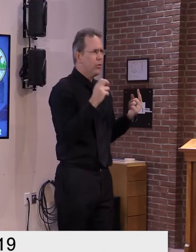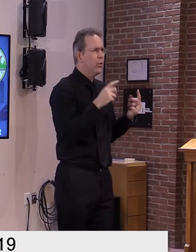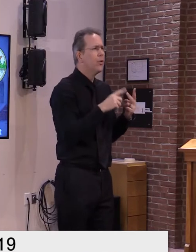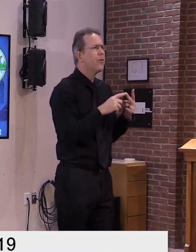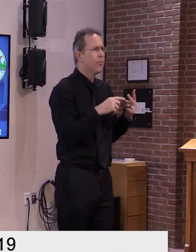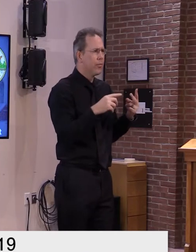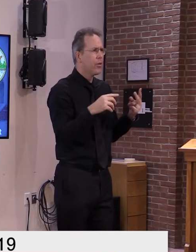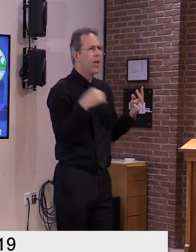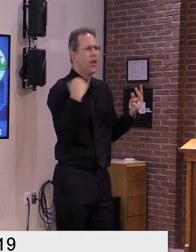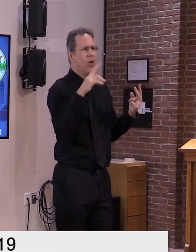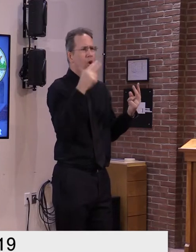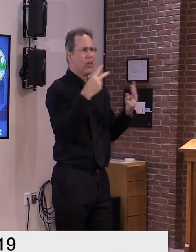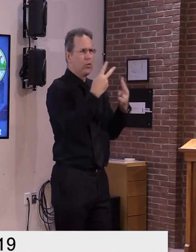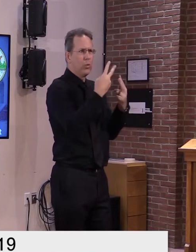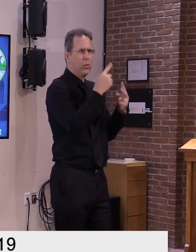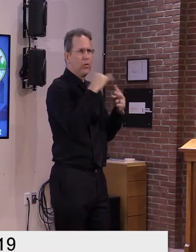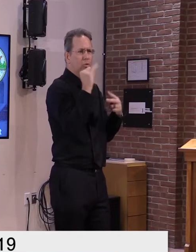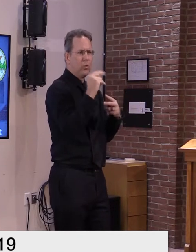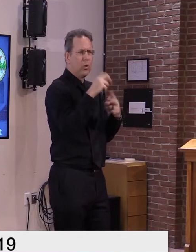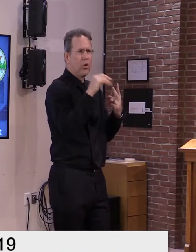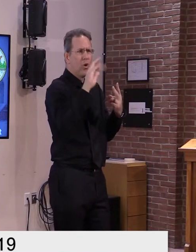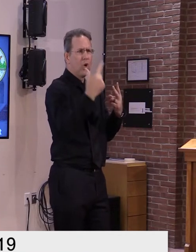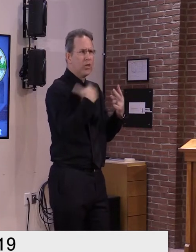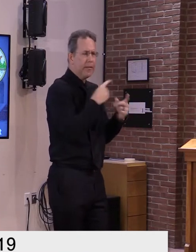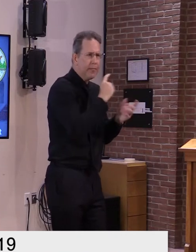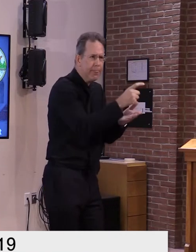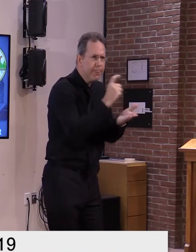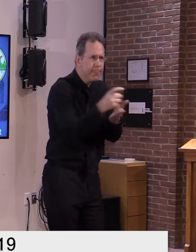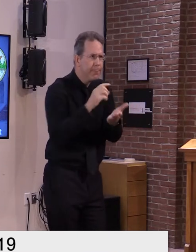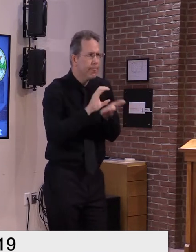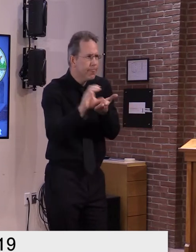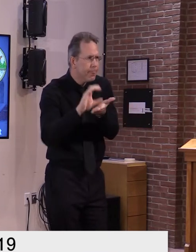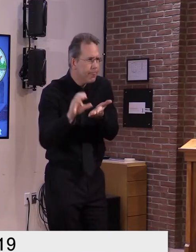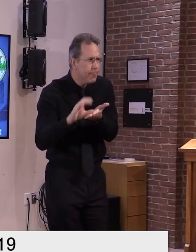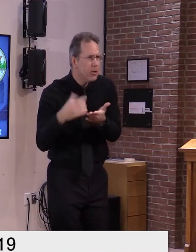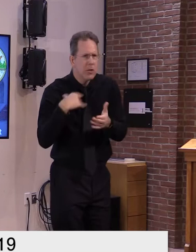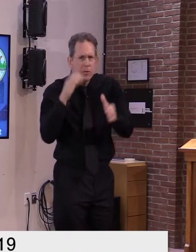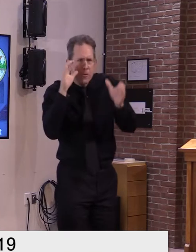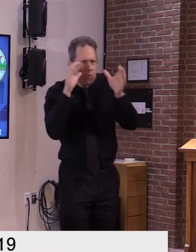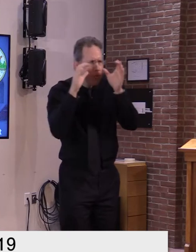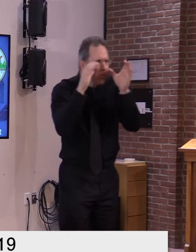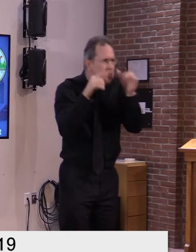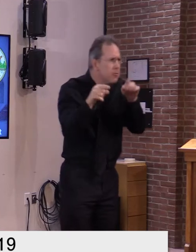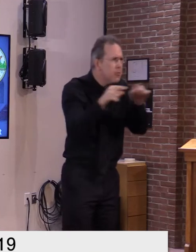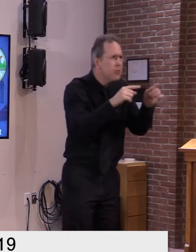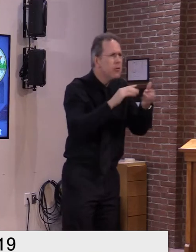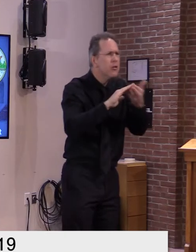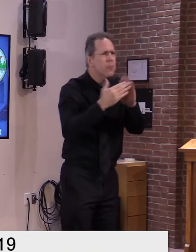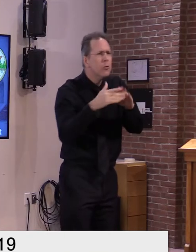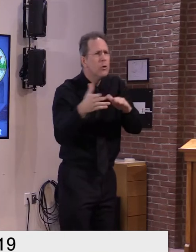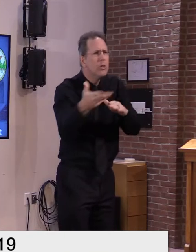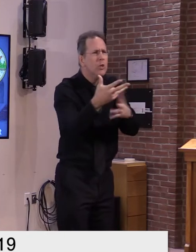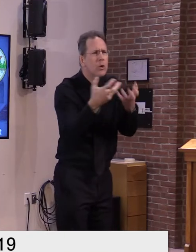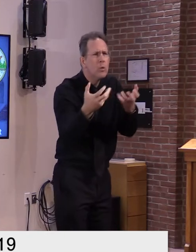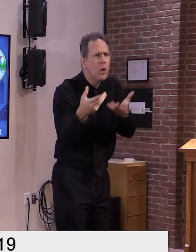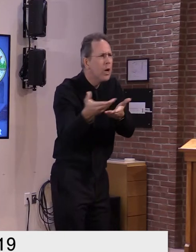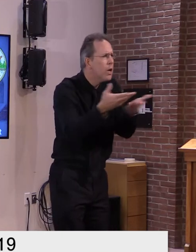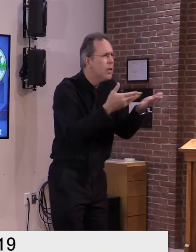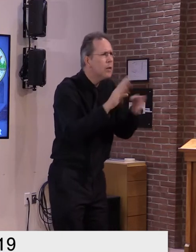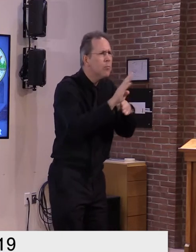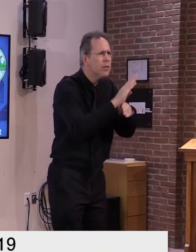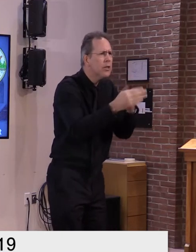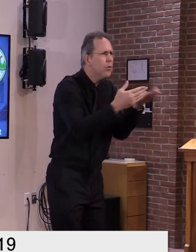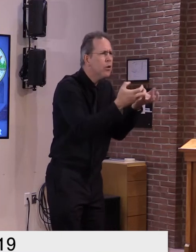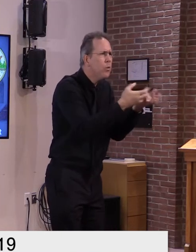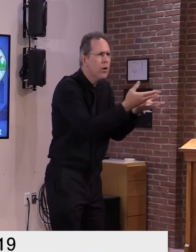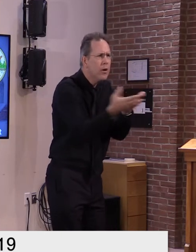that supported economic spending. We listened to the business community and with each proposal tried to evolve